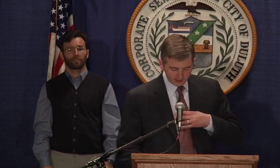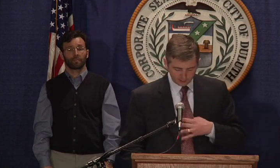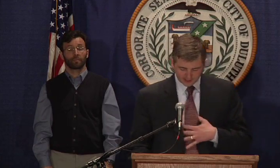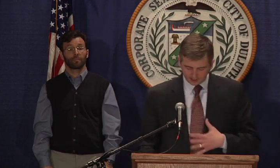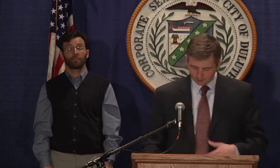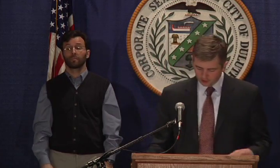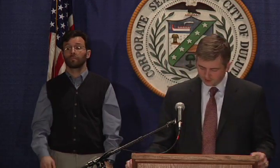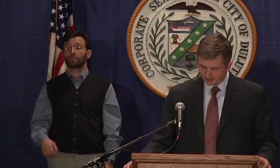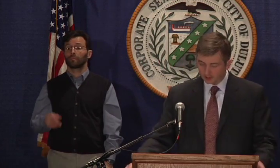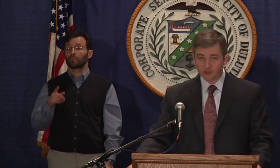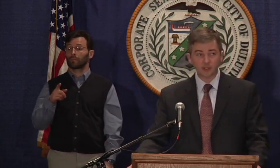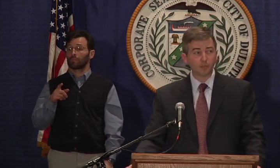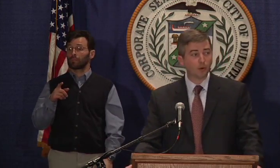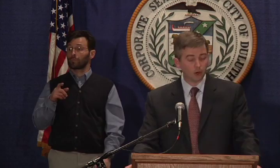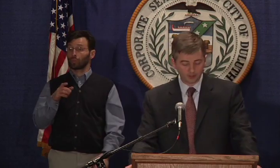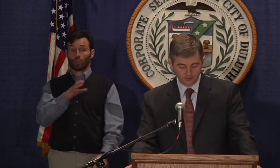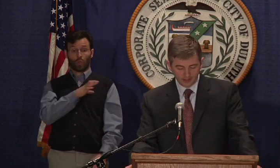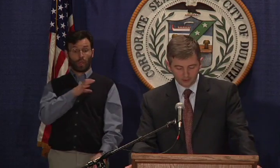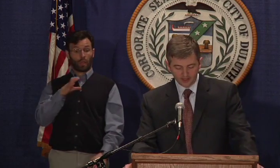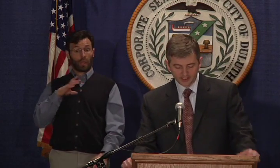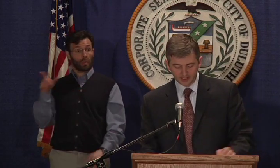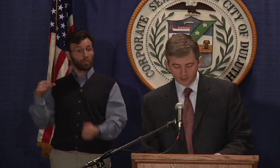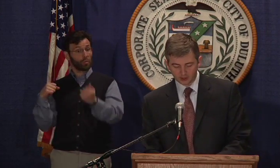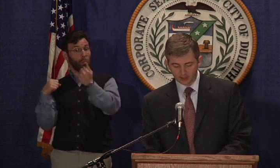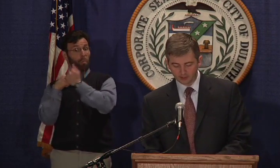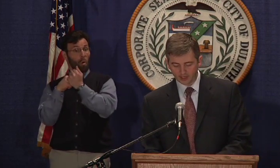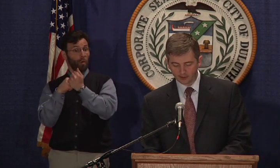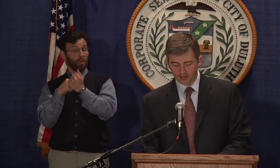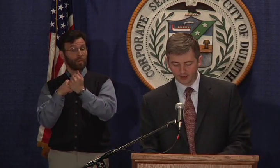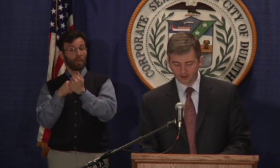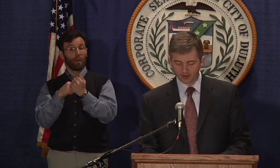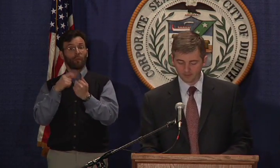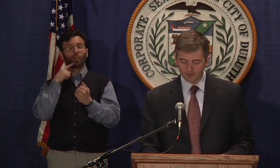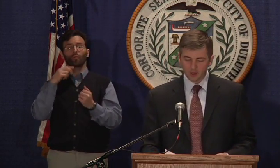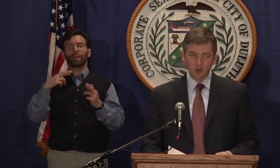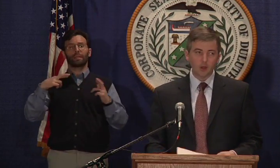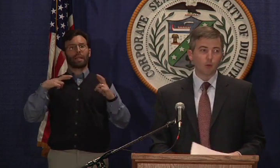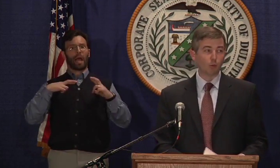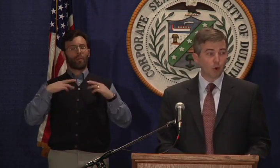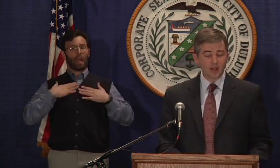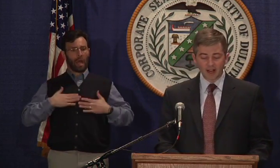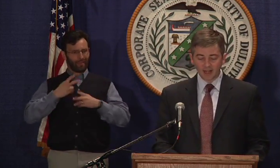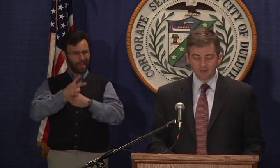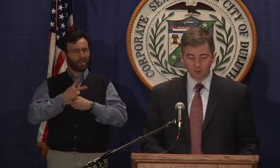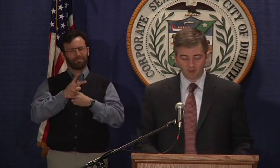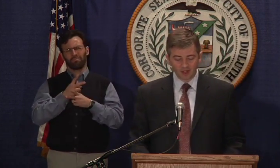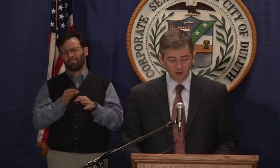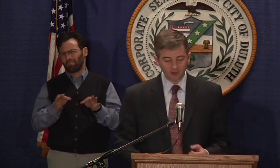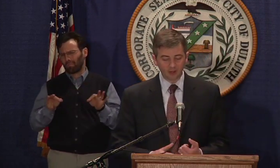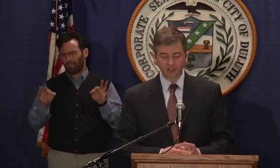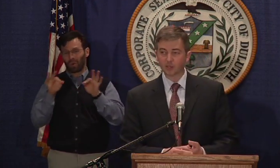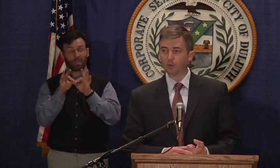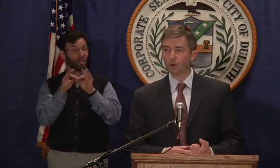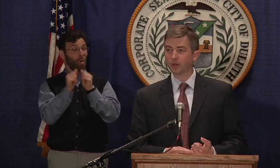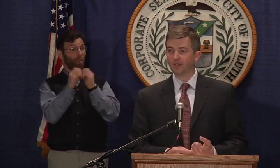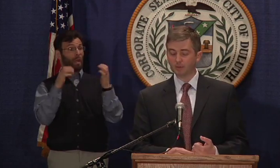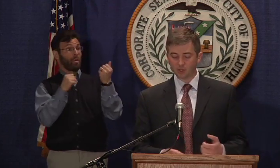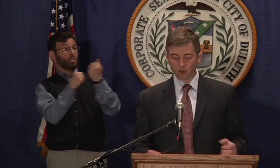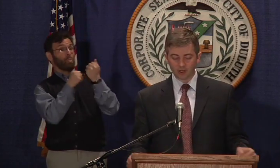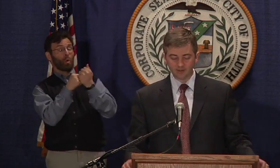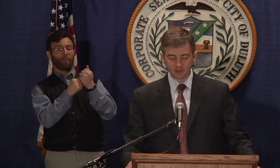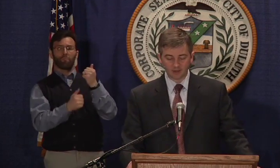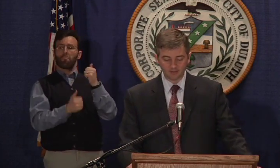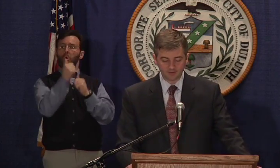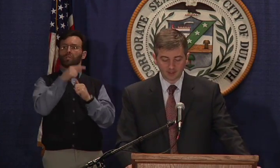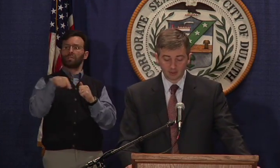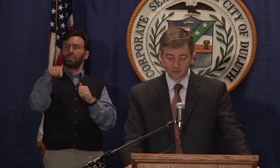So I want to stress the importance of the council's support in addressing issues like retiree health care. We would not have prevailed without the support of the